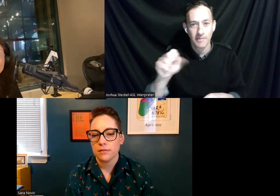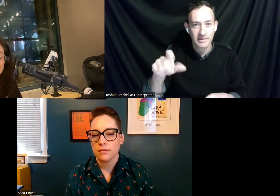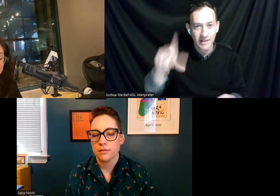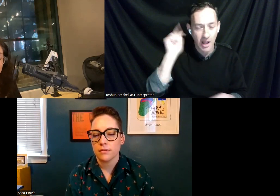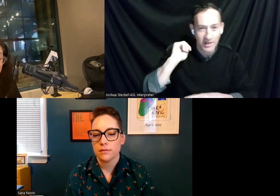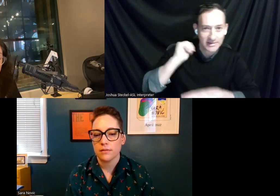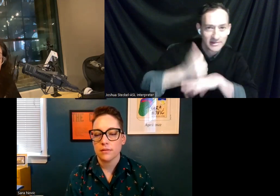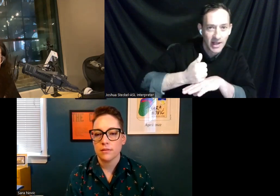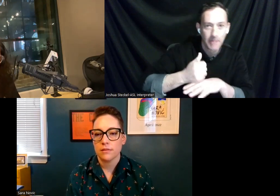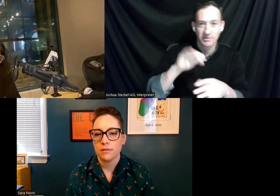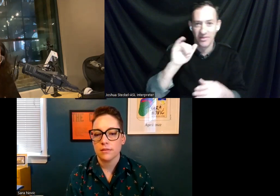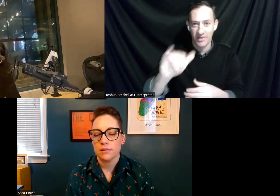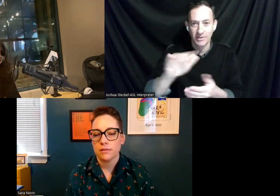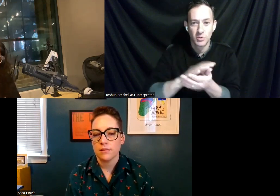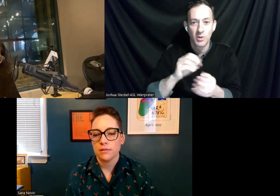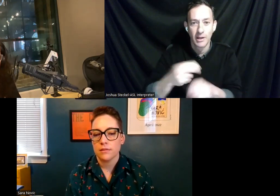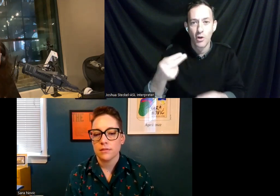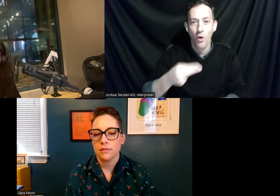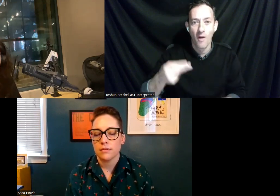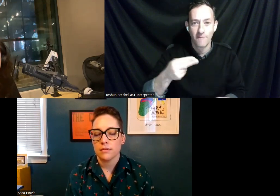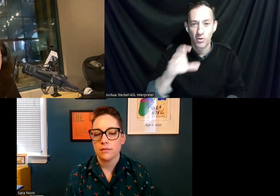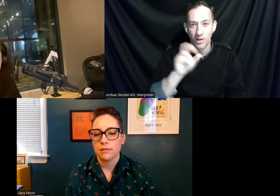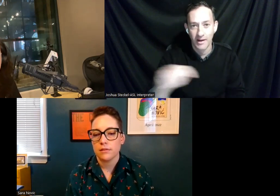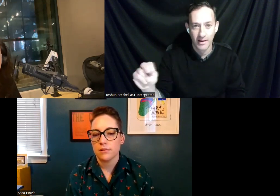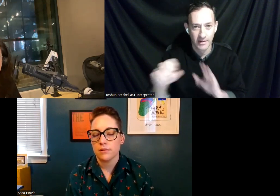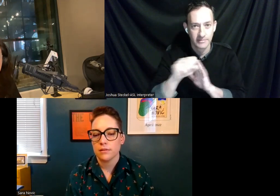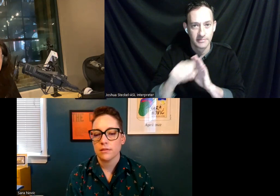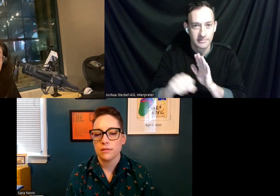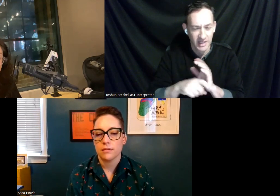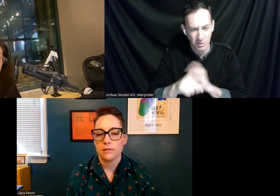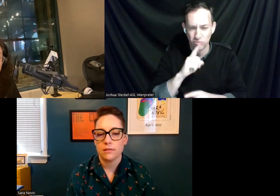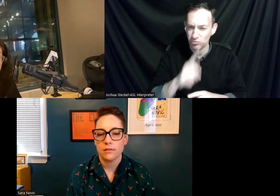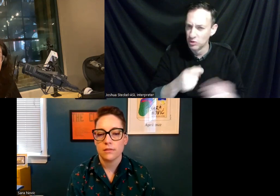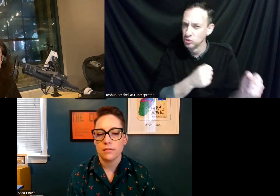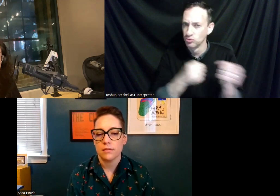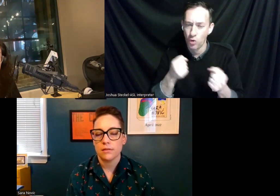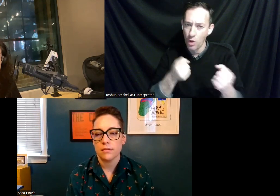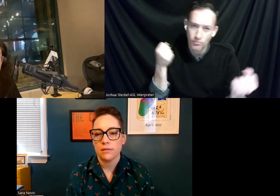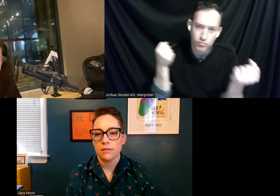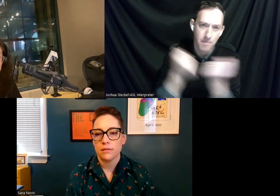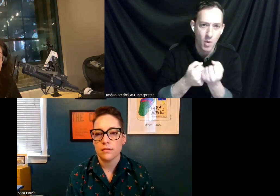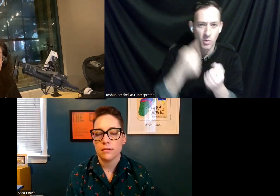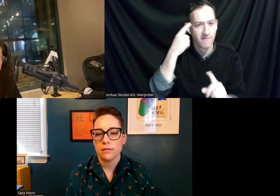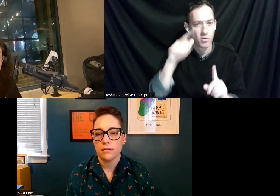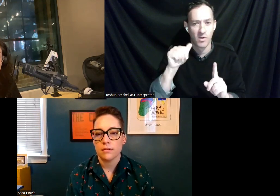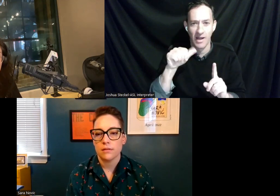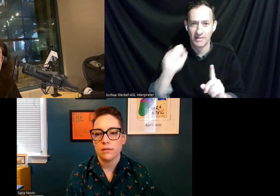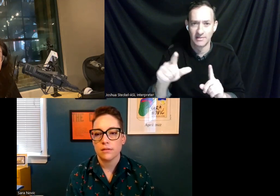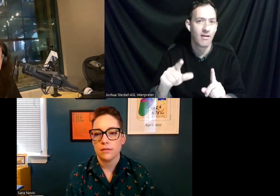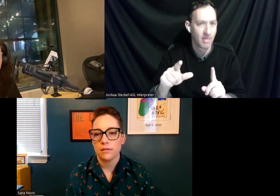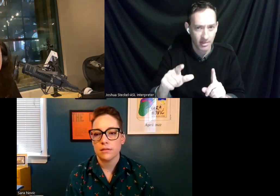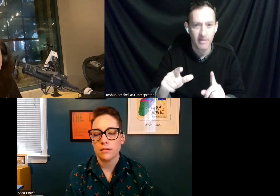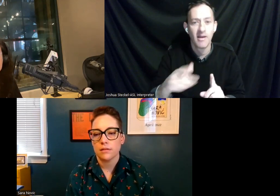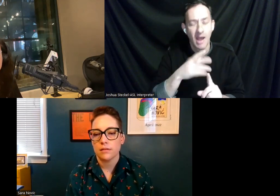school in Hartford, Connecticut. And he was a really strong proponent for American Sign and